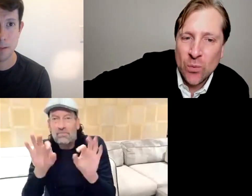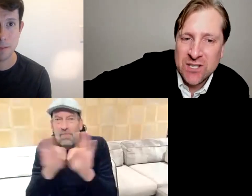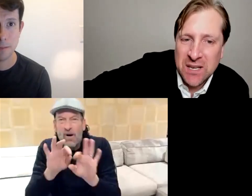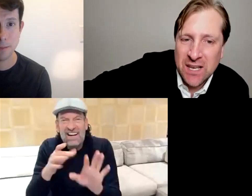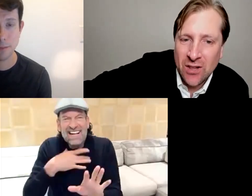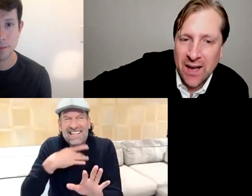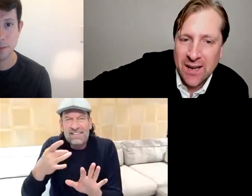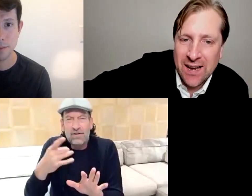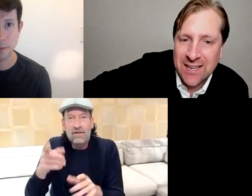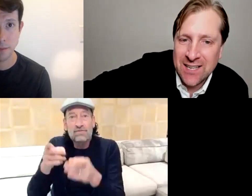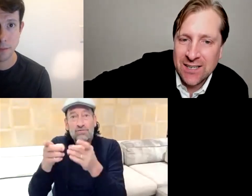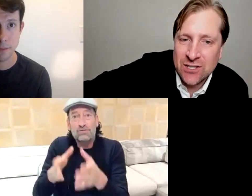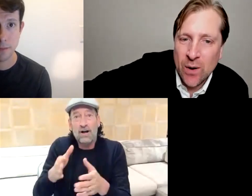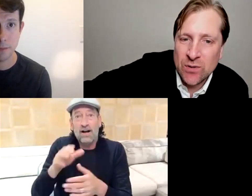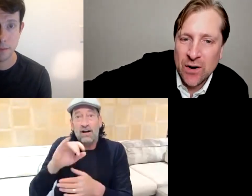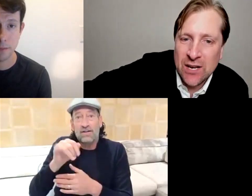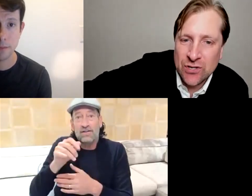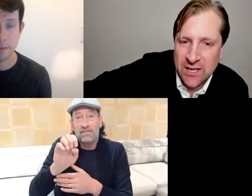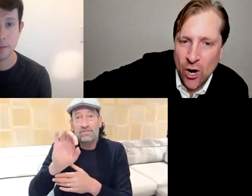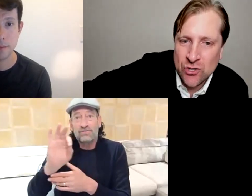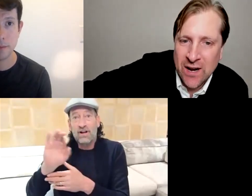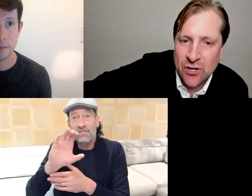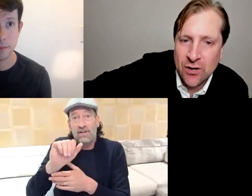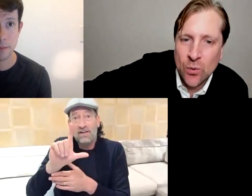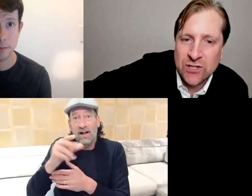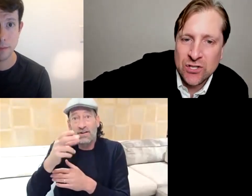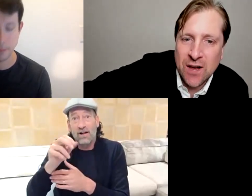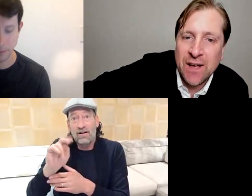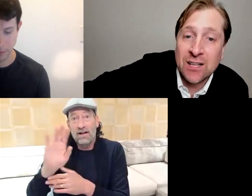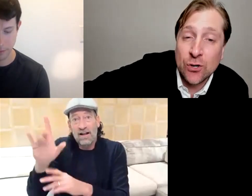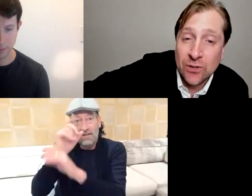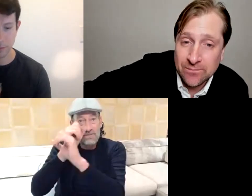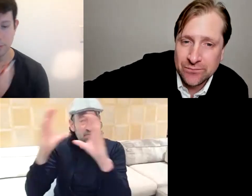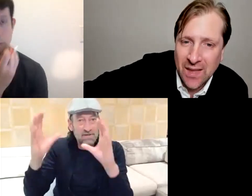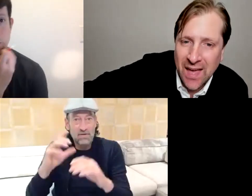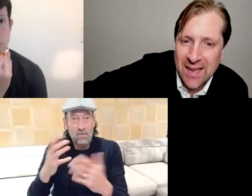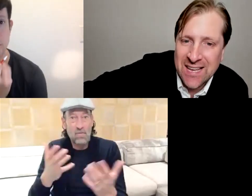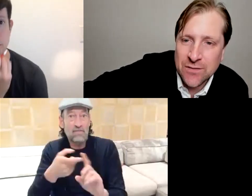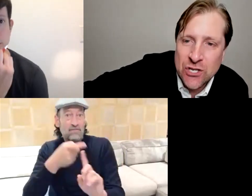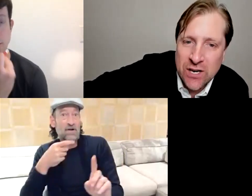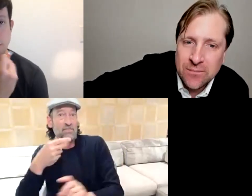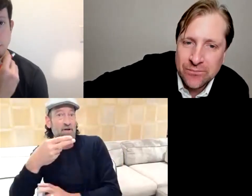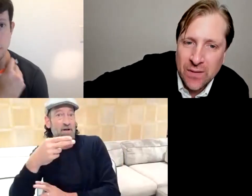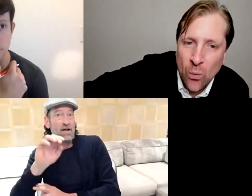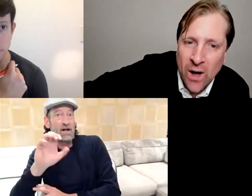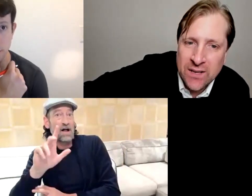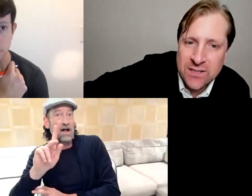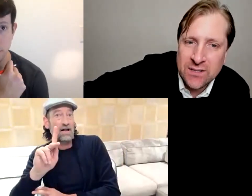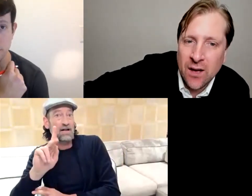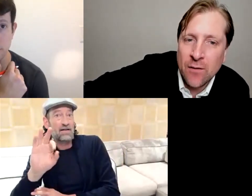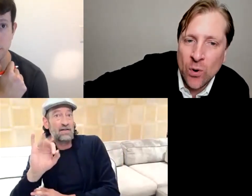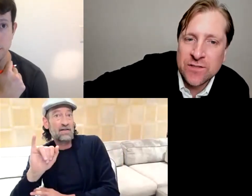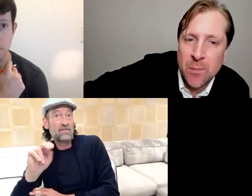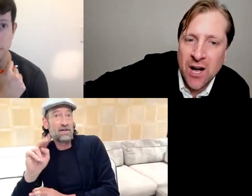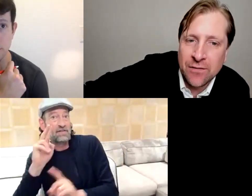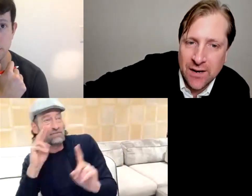actor was speaking the line and I signed it. So it was very interesting. Our director, who was Jeff Calhoun, and his vision was,